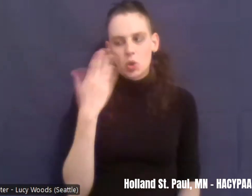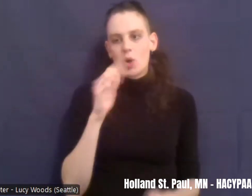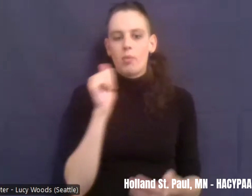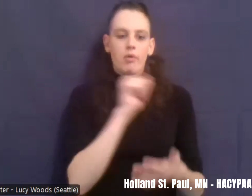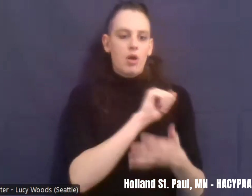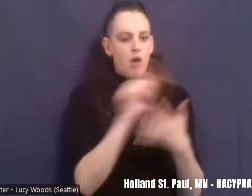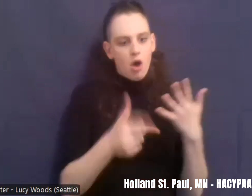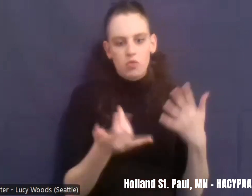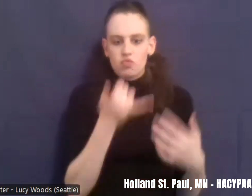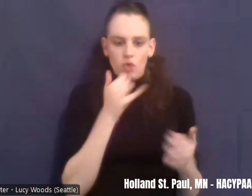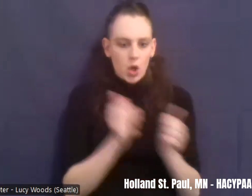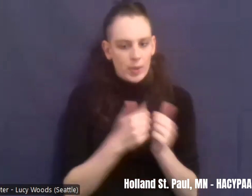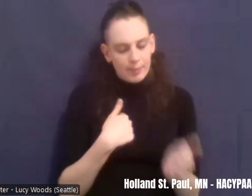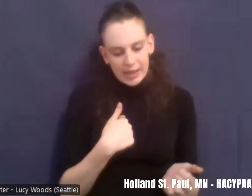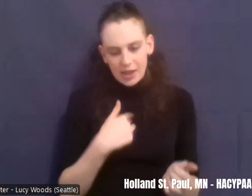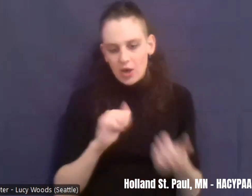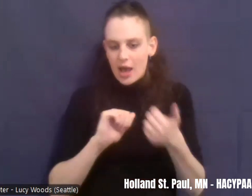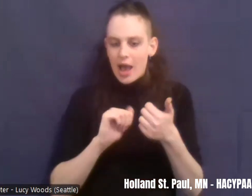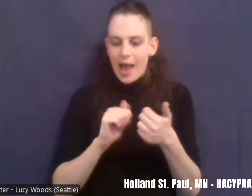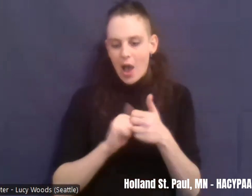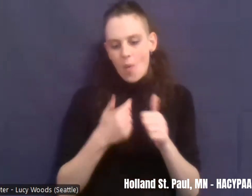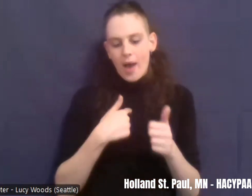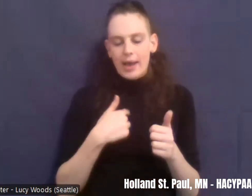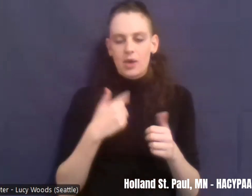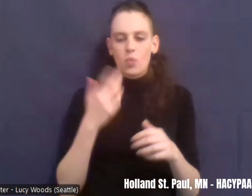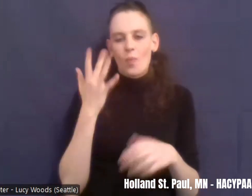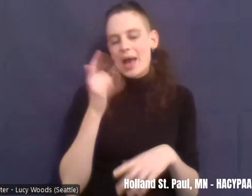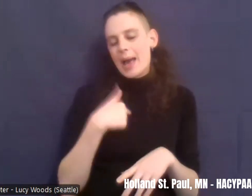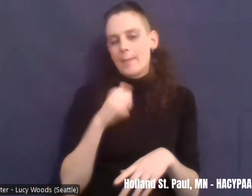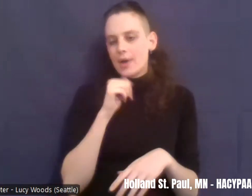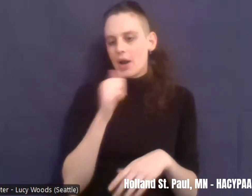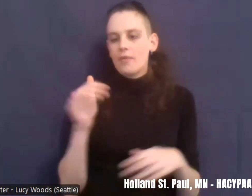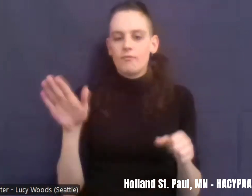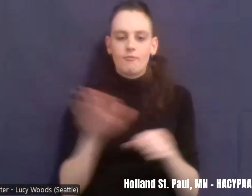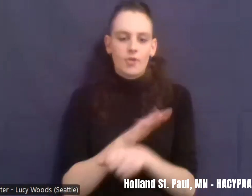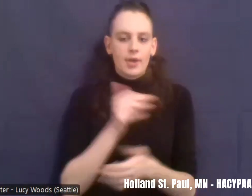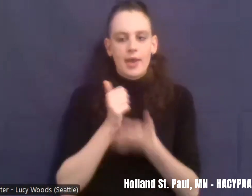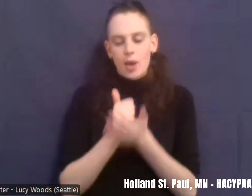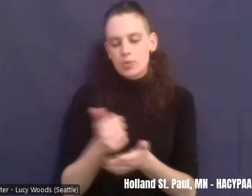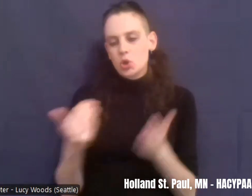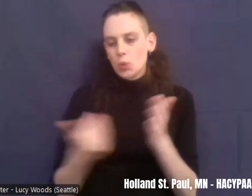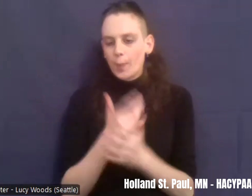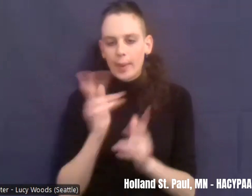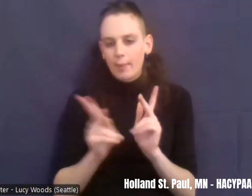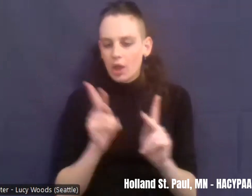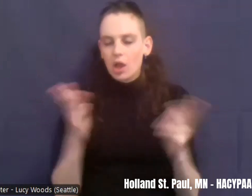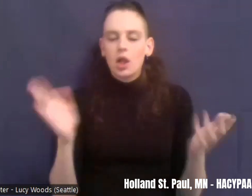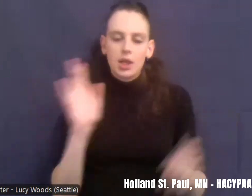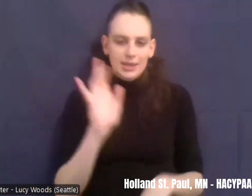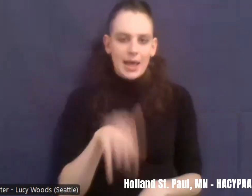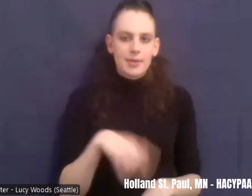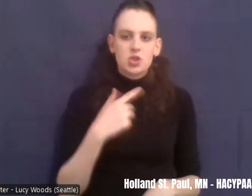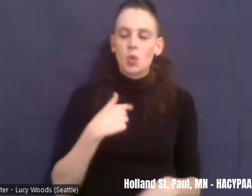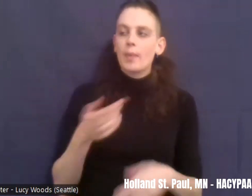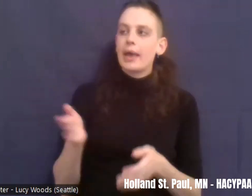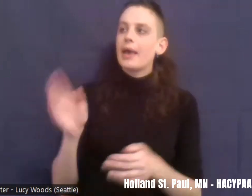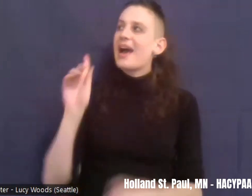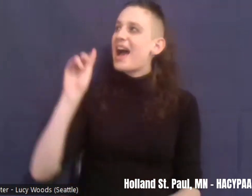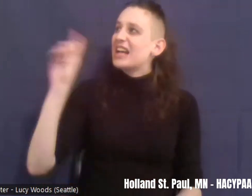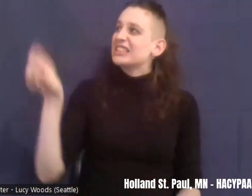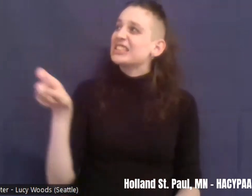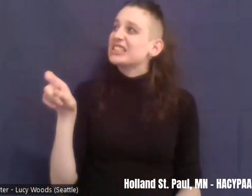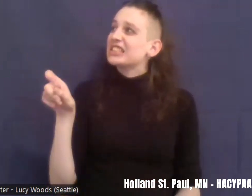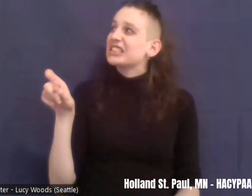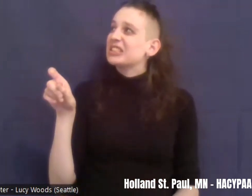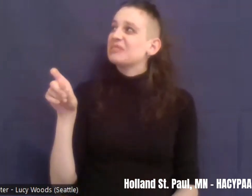prevents me from being helpful to the newcomer all the time, or like helpful in the rooms of Alcoholics Anonymous. So I just ask God to take all of